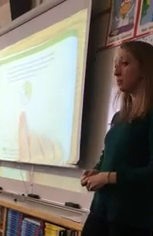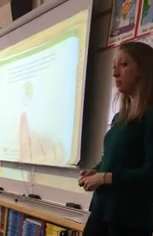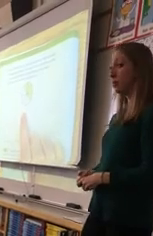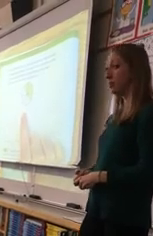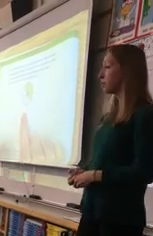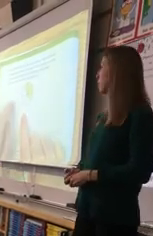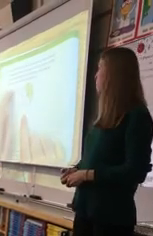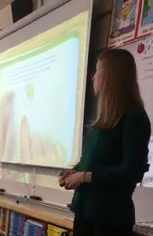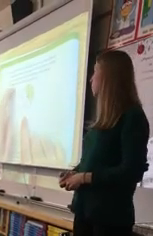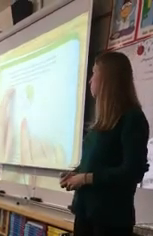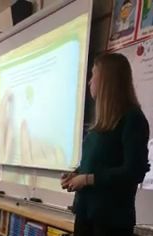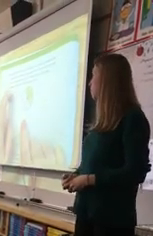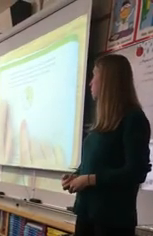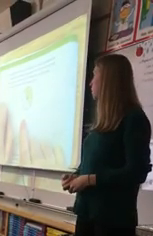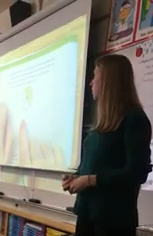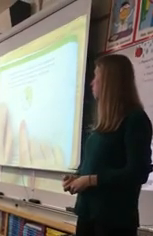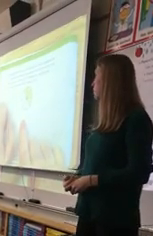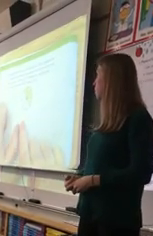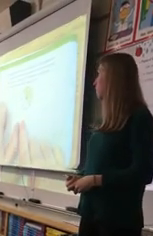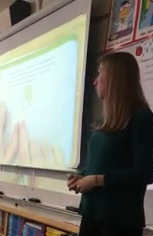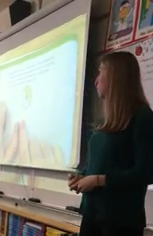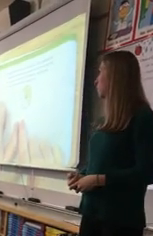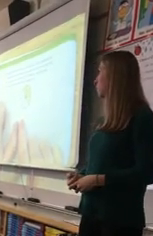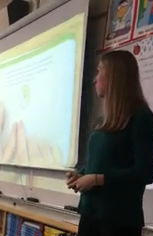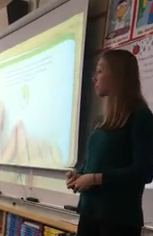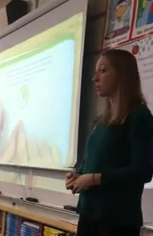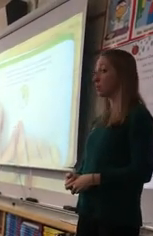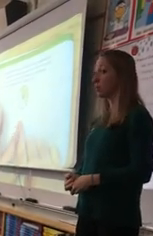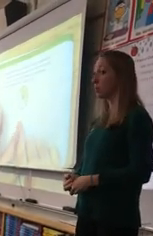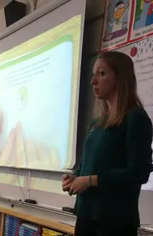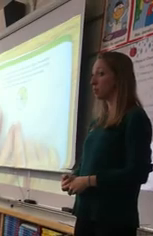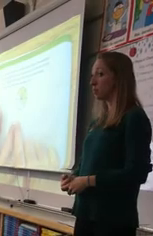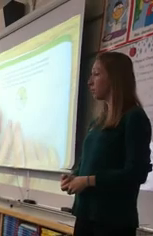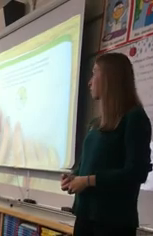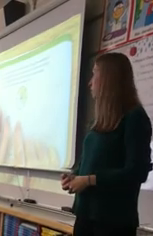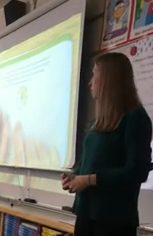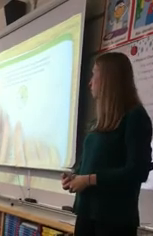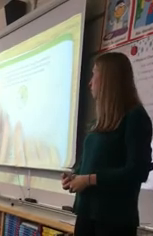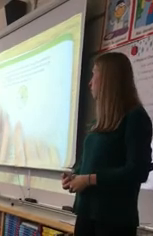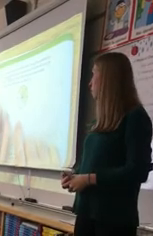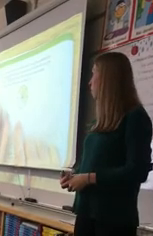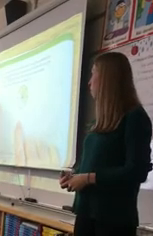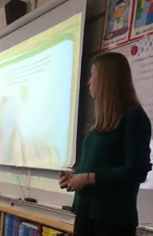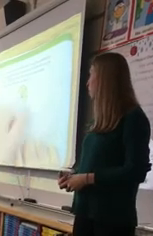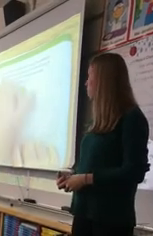The shaded part of the diagram shows the amount of pie left after the meeting. So if you're just looking